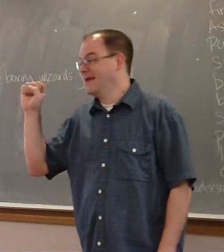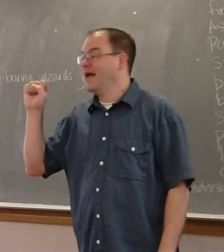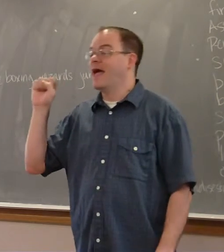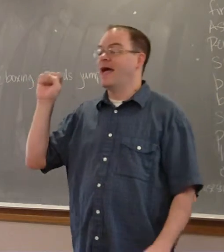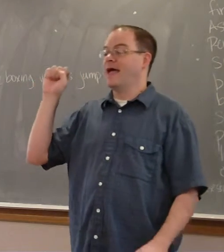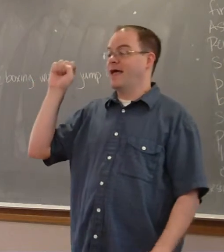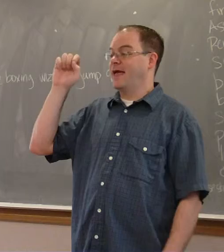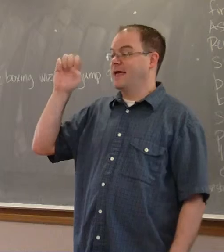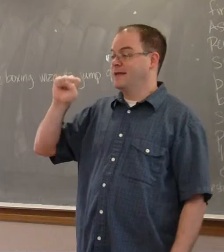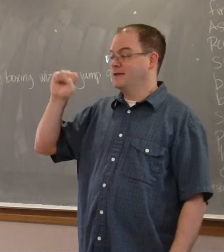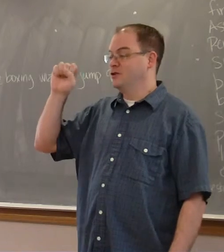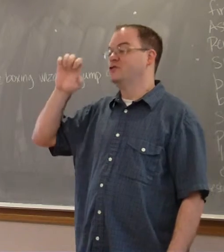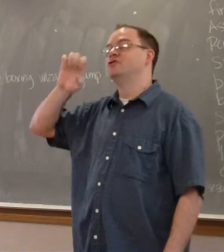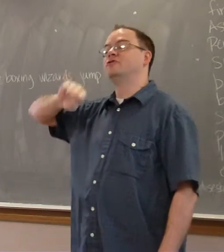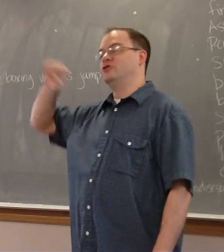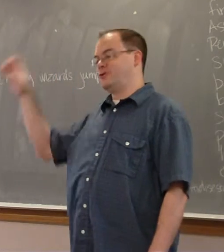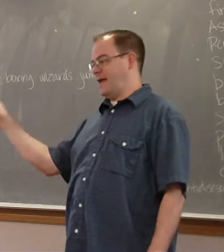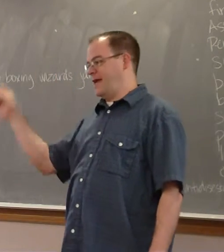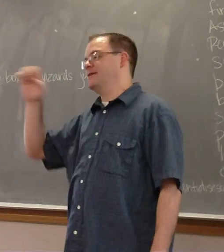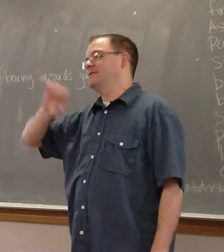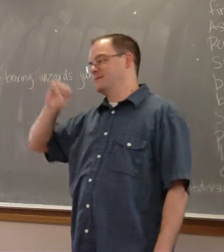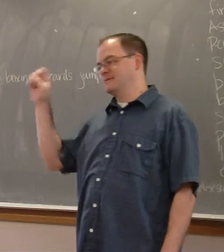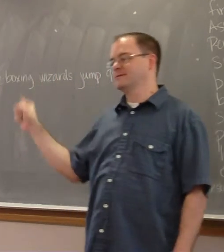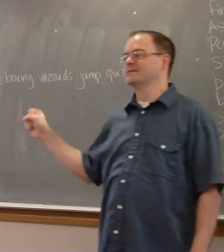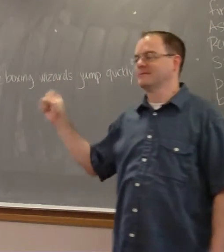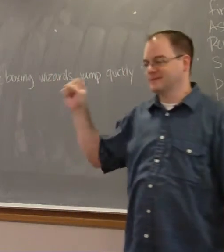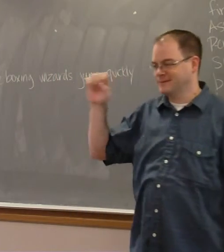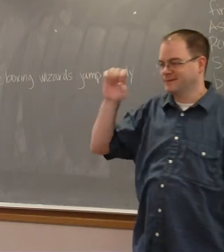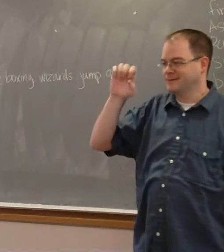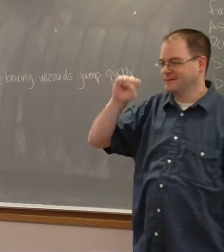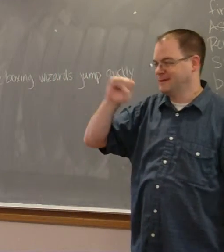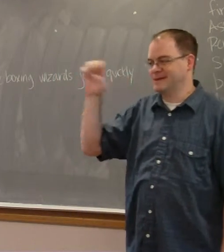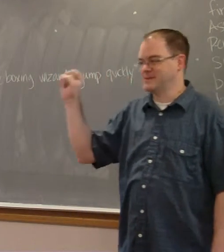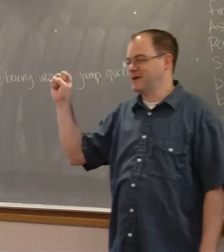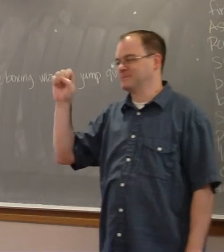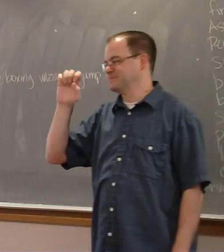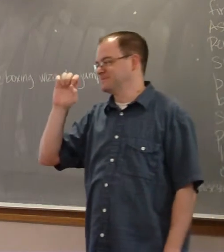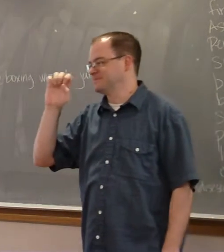You don't? You can. Doesn't matter. It doesn't matter.